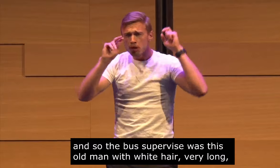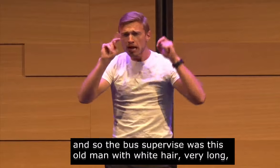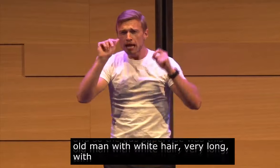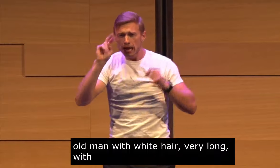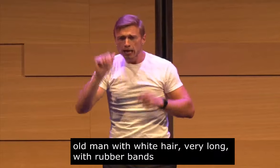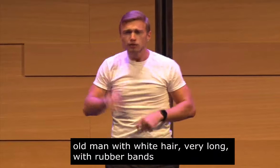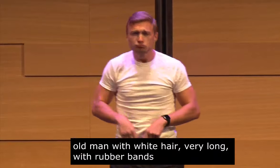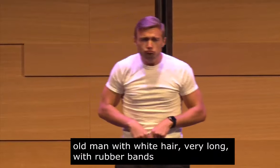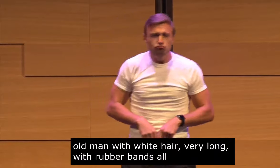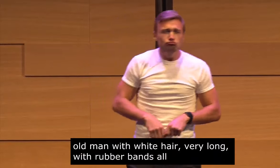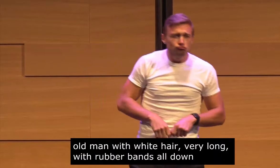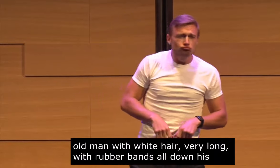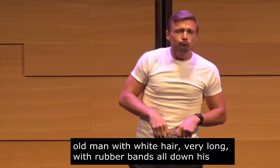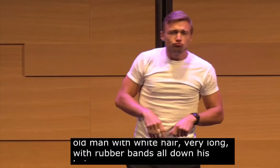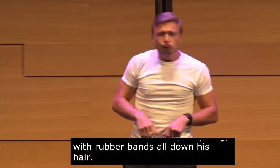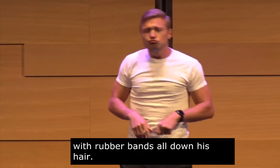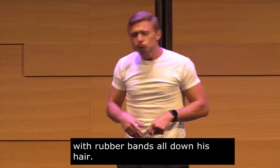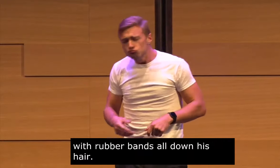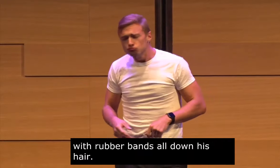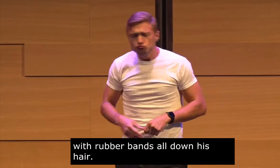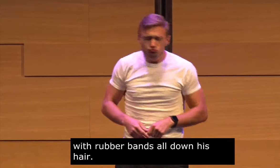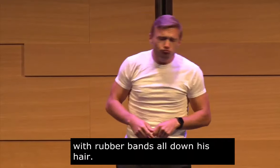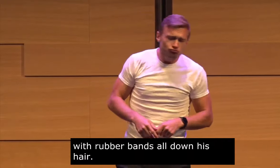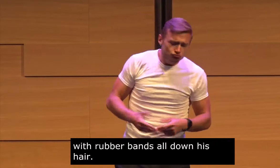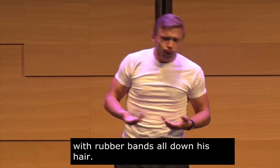with rubber bands all down his hair.